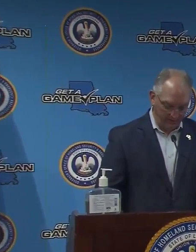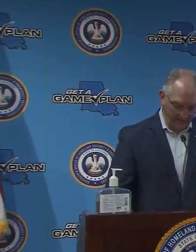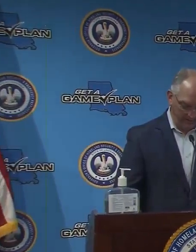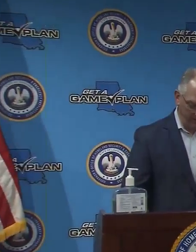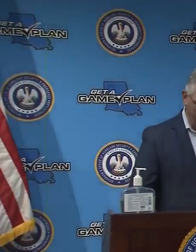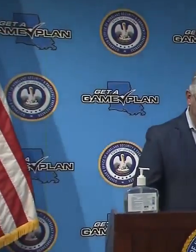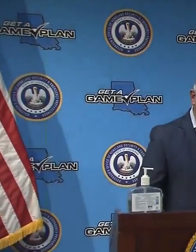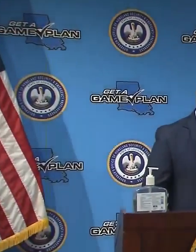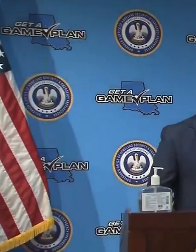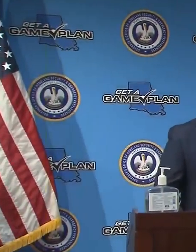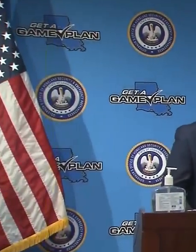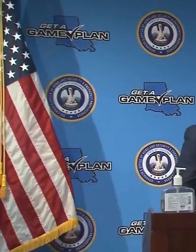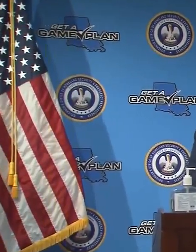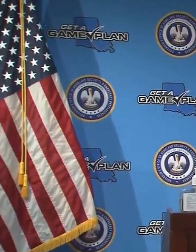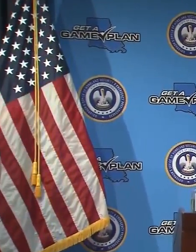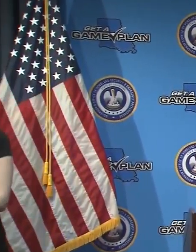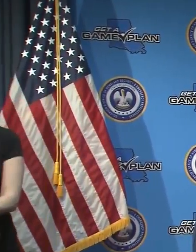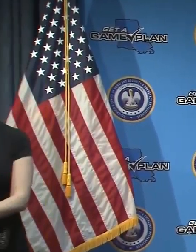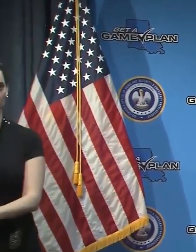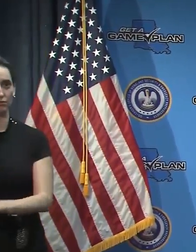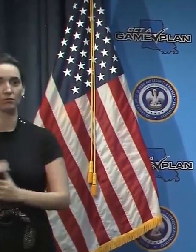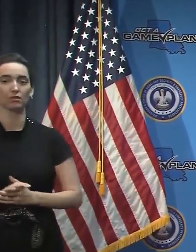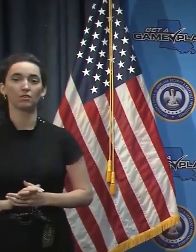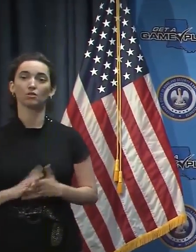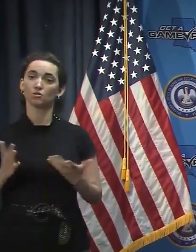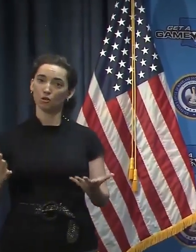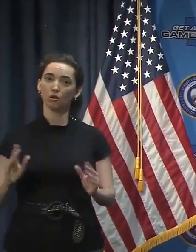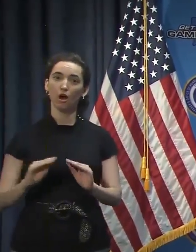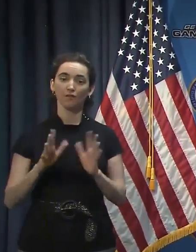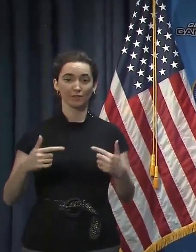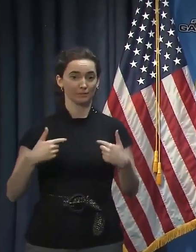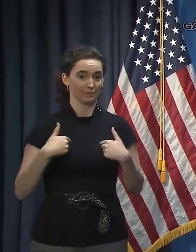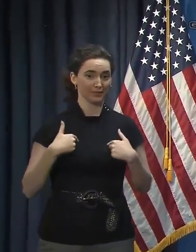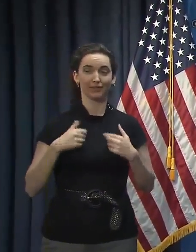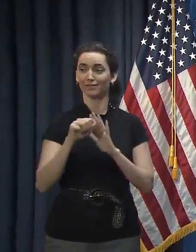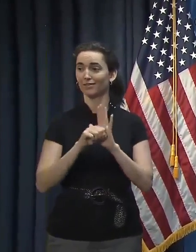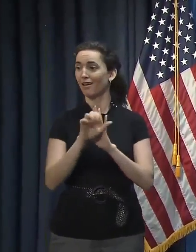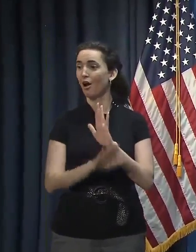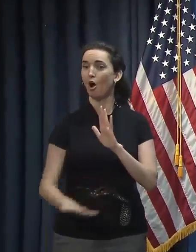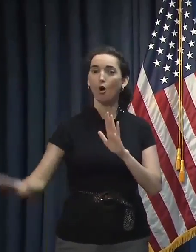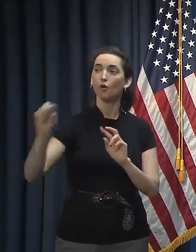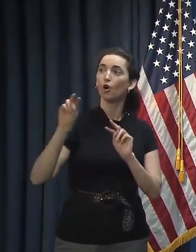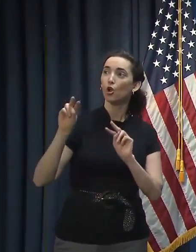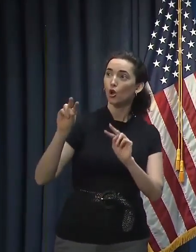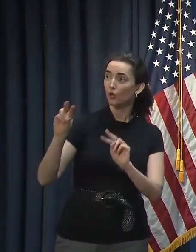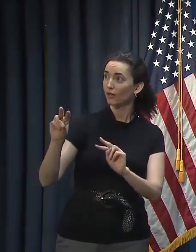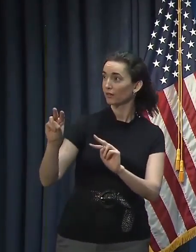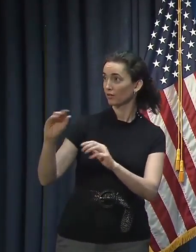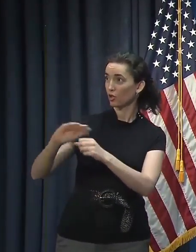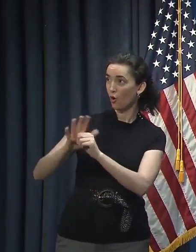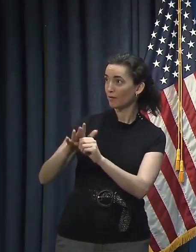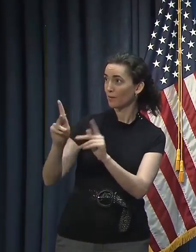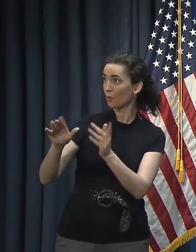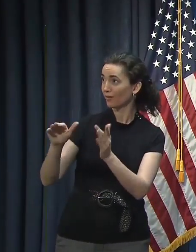very tragic. Obviously, I and the rest of the state are very much looking forward to the day when the number of deaths is zero.